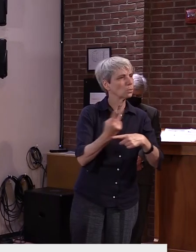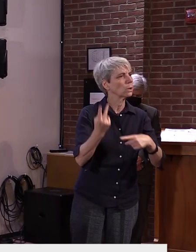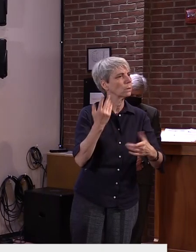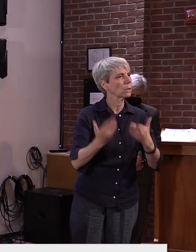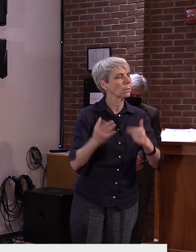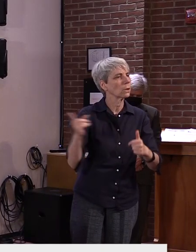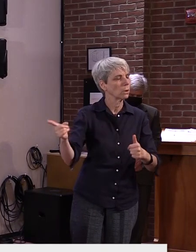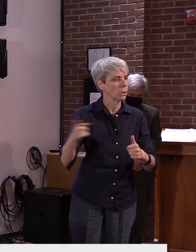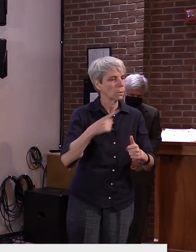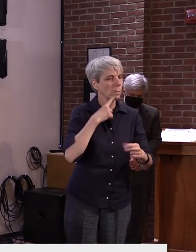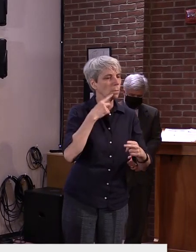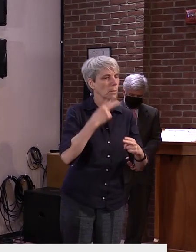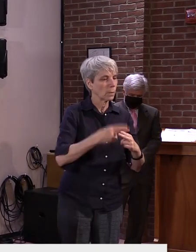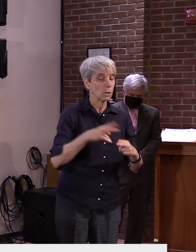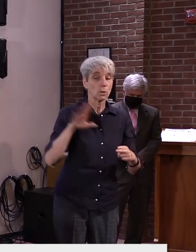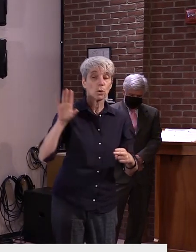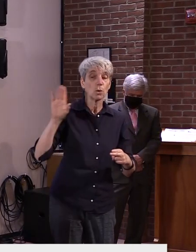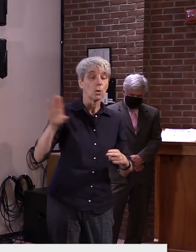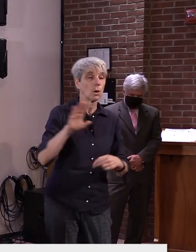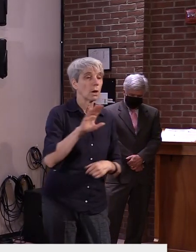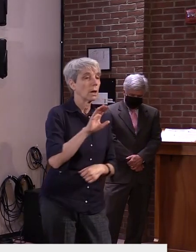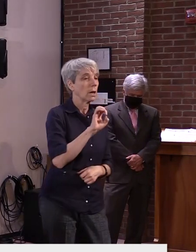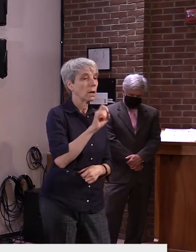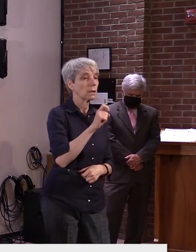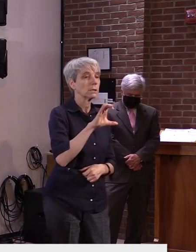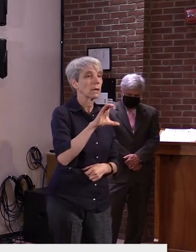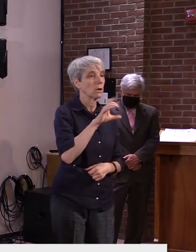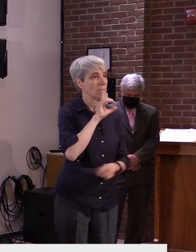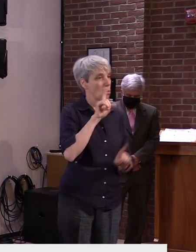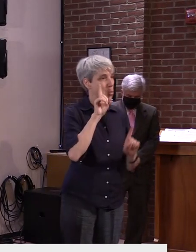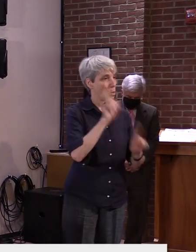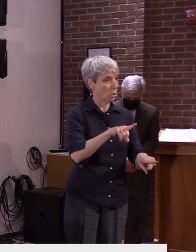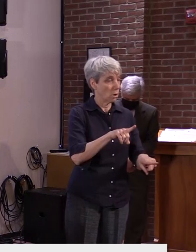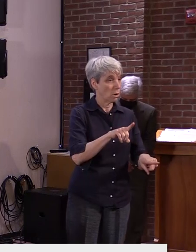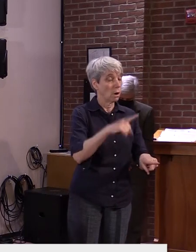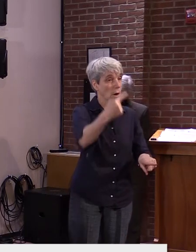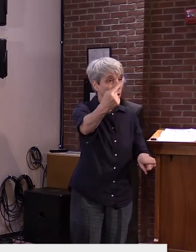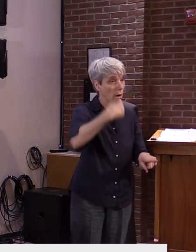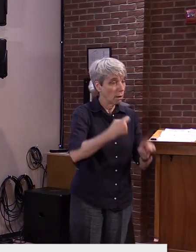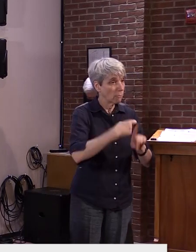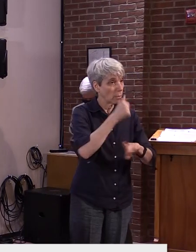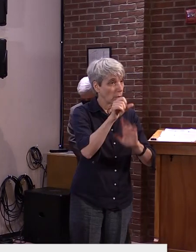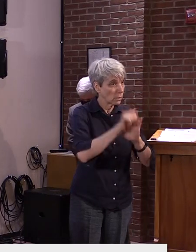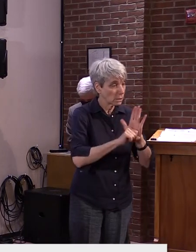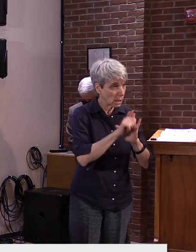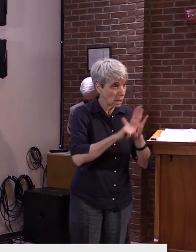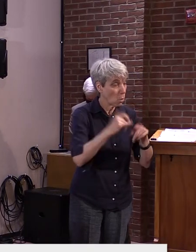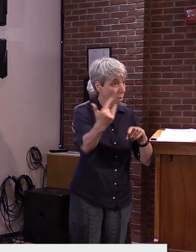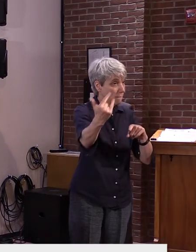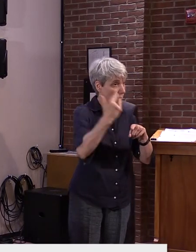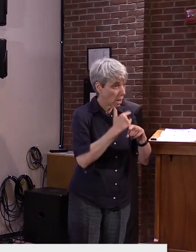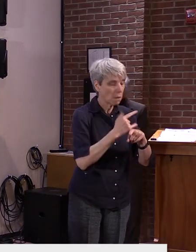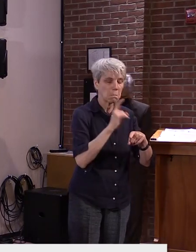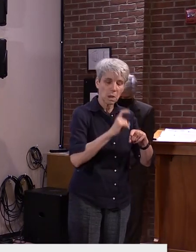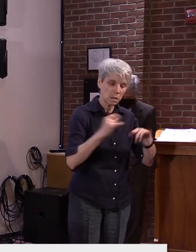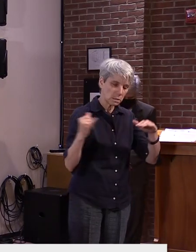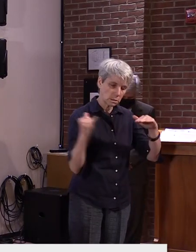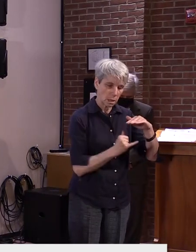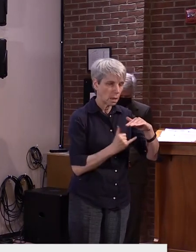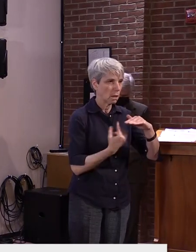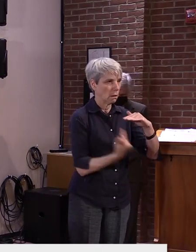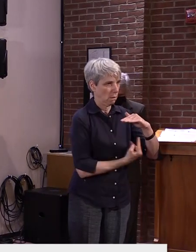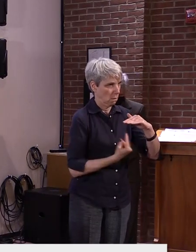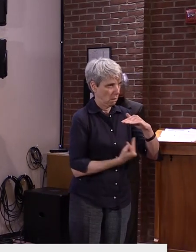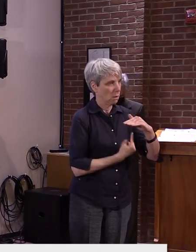your executive order to have people quarantine for 14 days when traveling outside of the approved